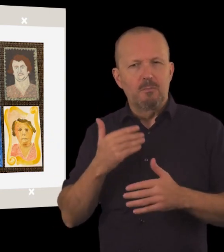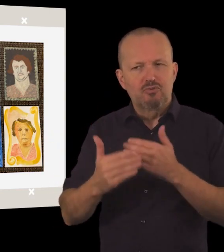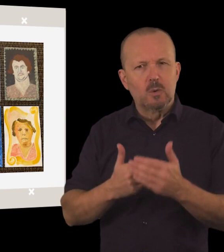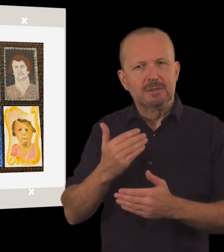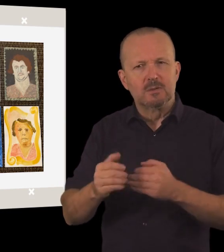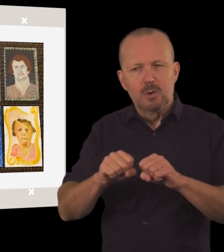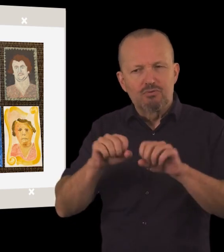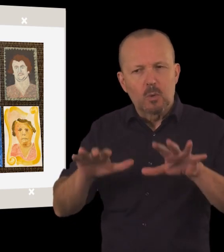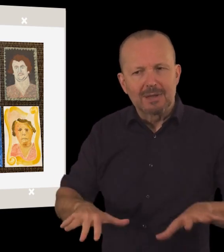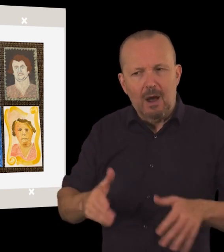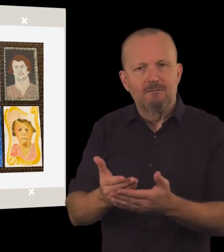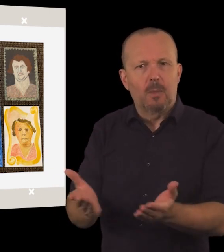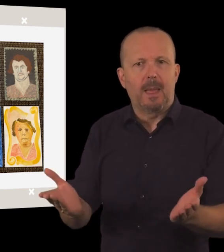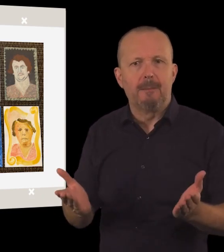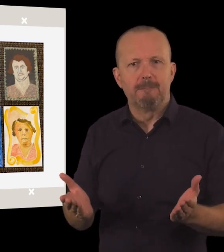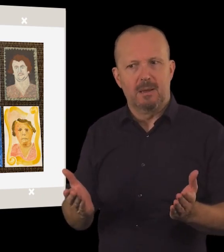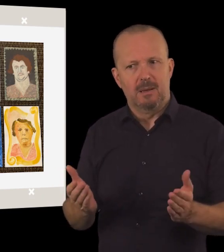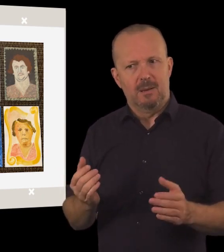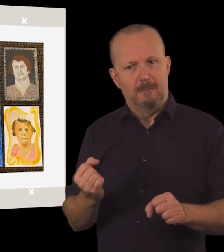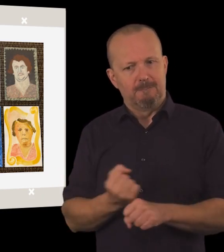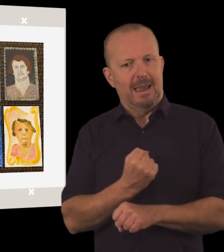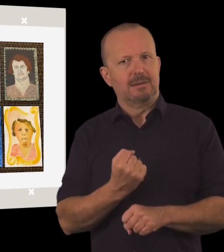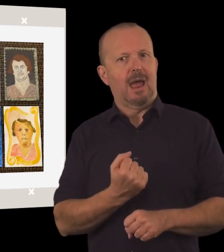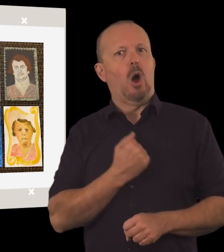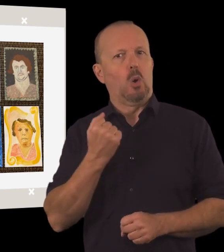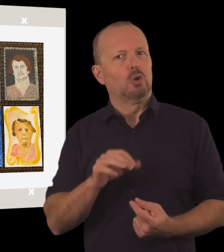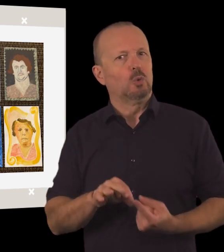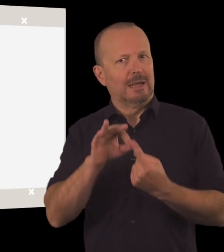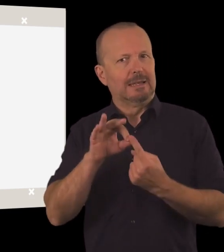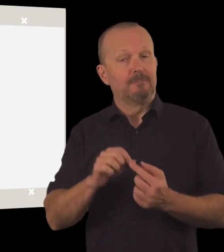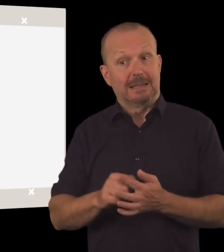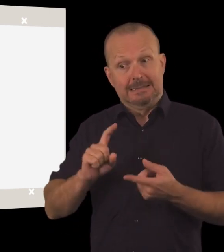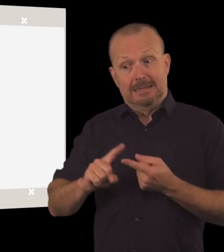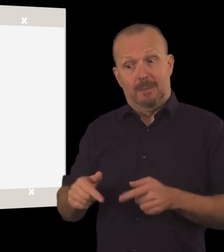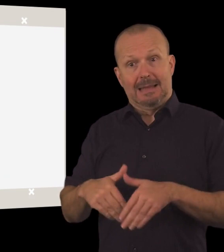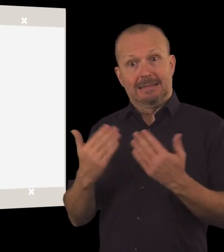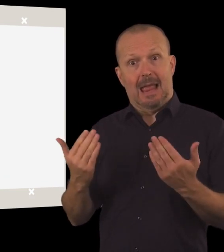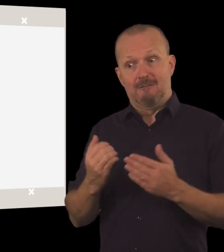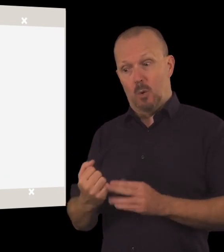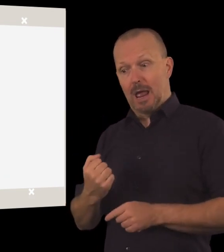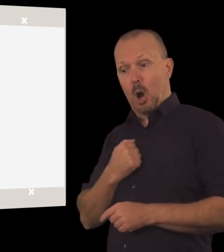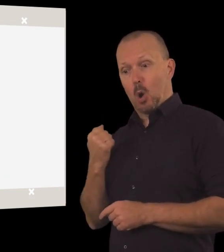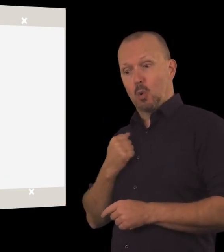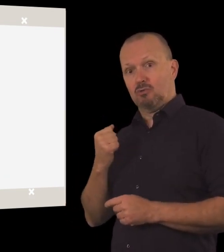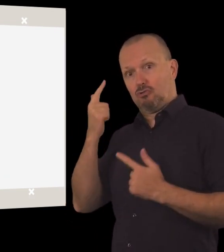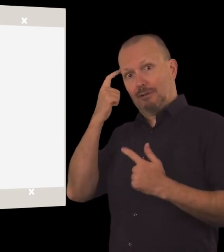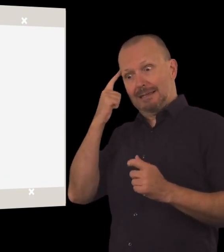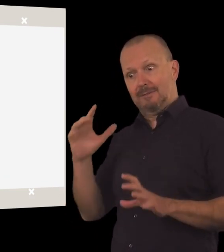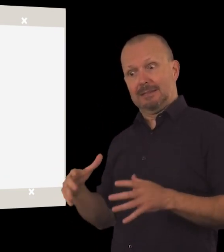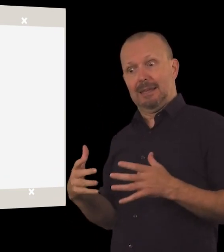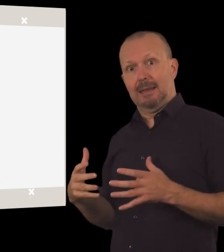into the space without giving too much from our creative day away. So